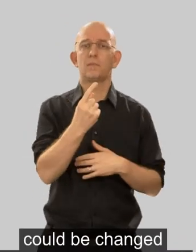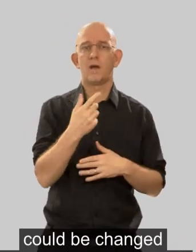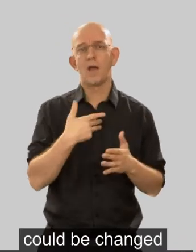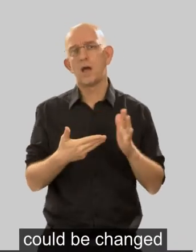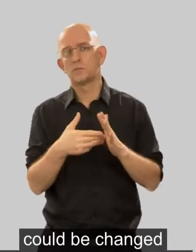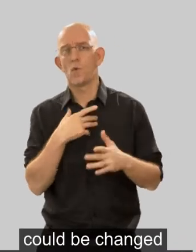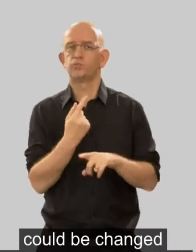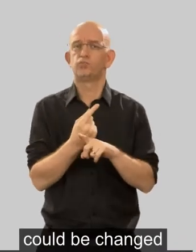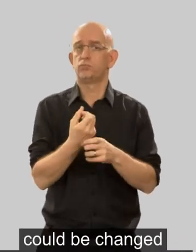comments?